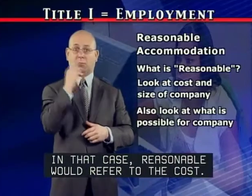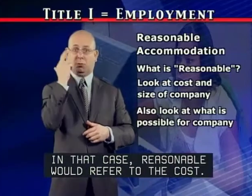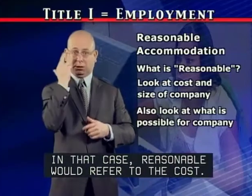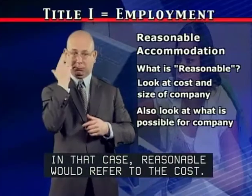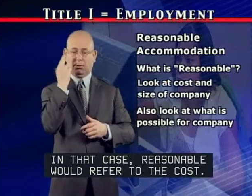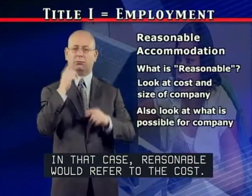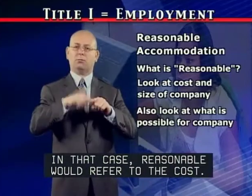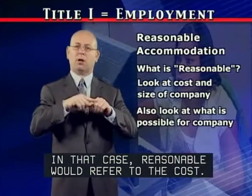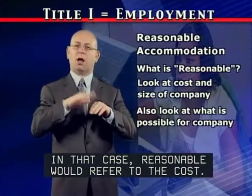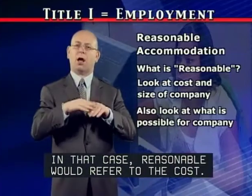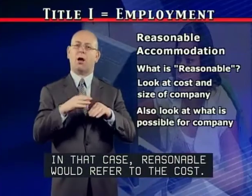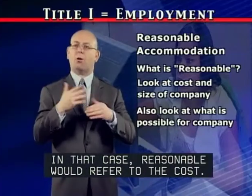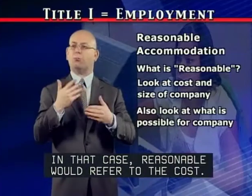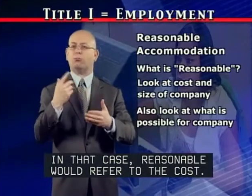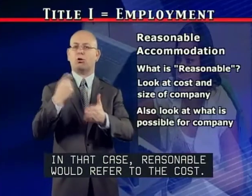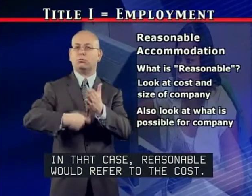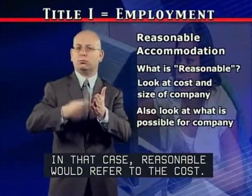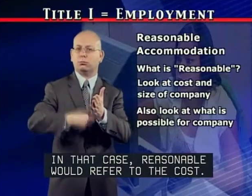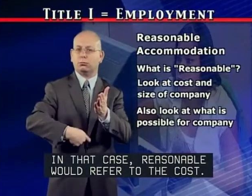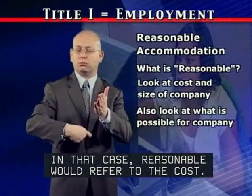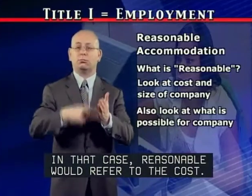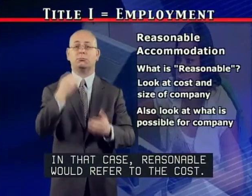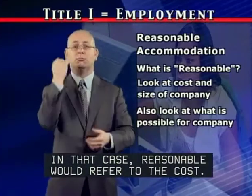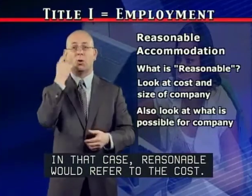In that case, reasonable would refer to the cost.